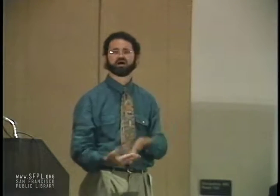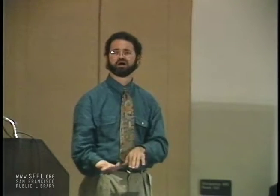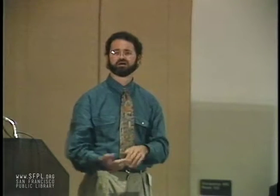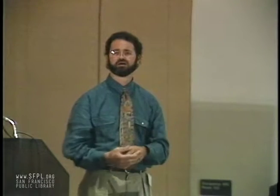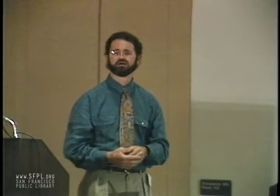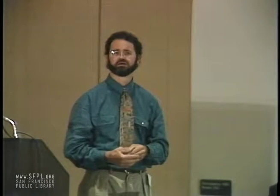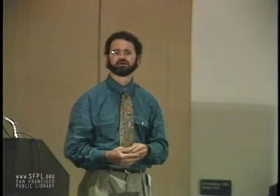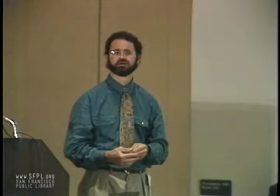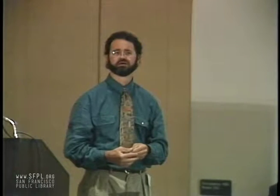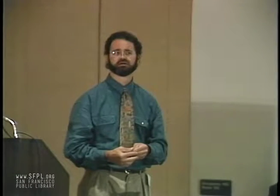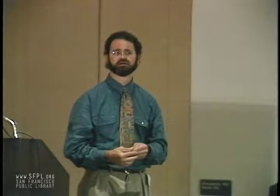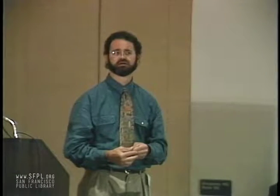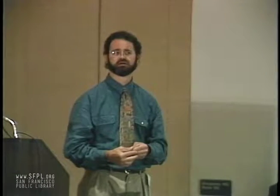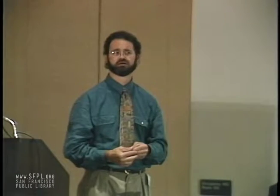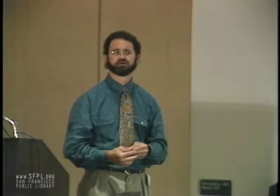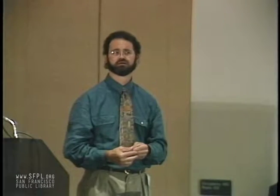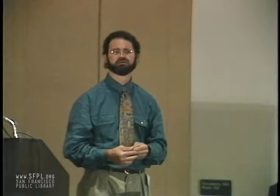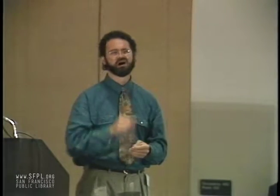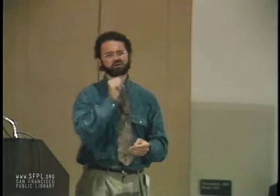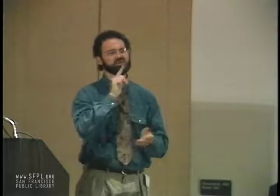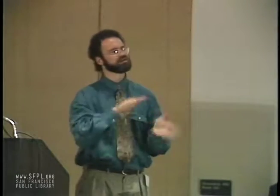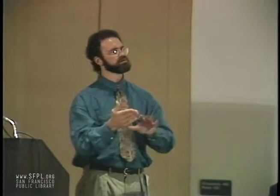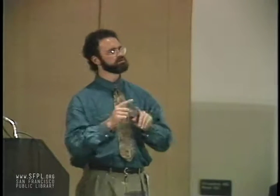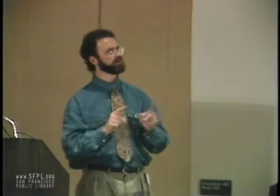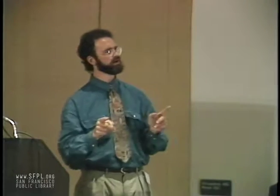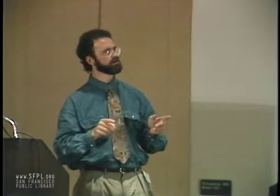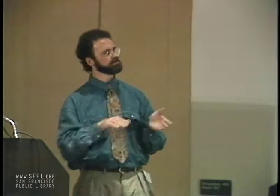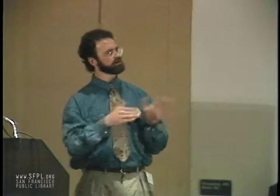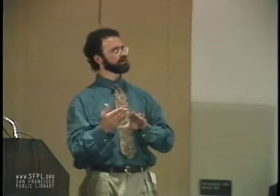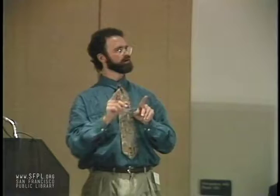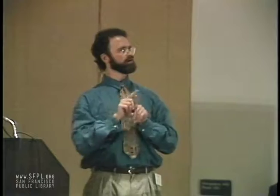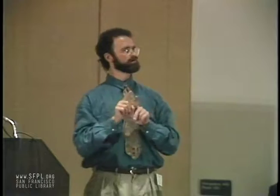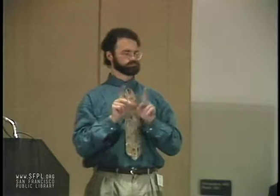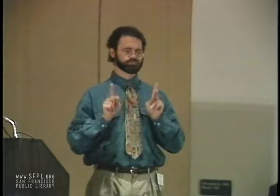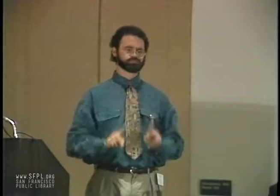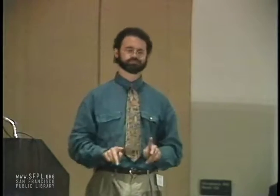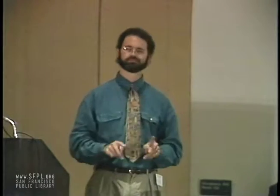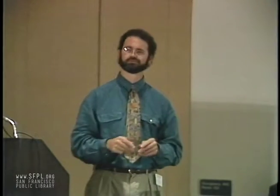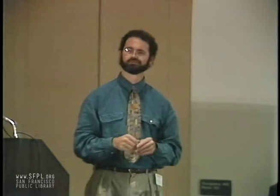until at last the person drowned because he was unable to succeed.